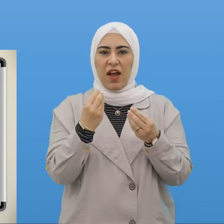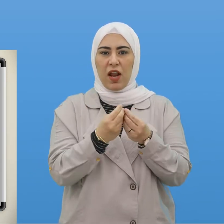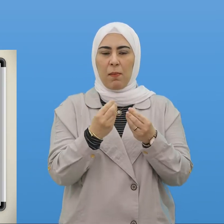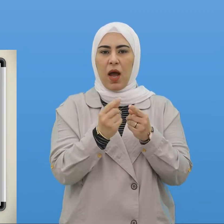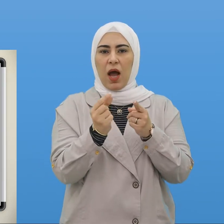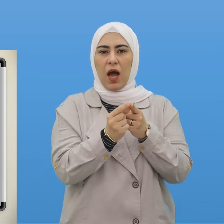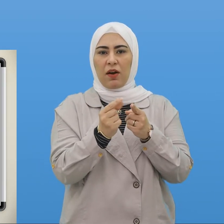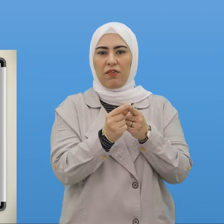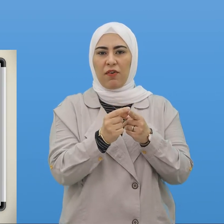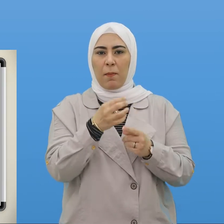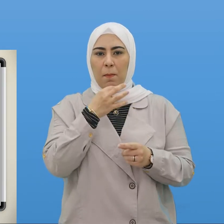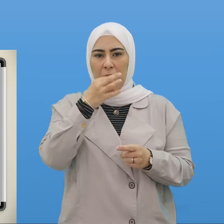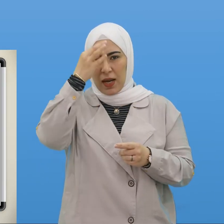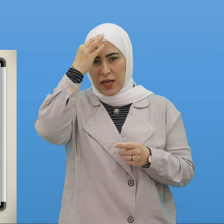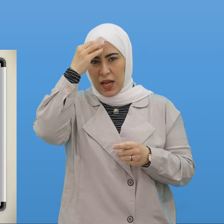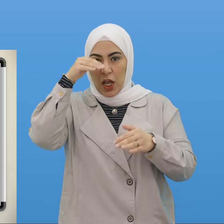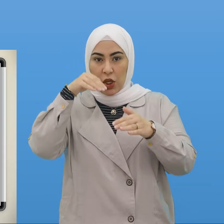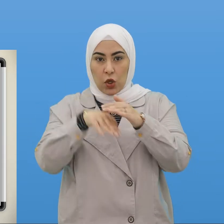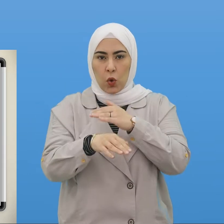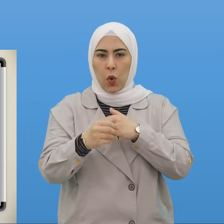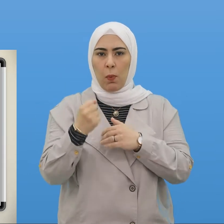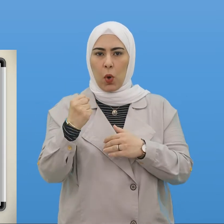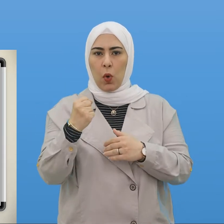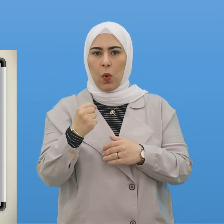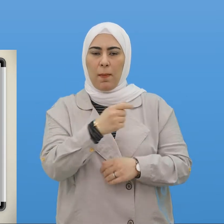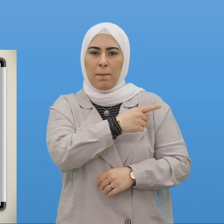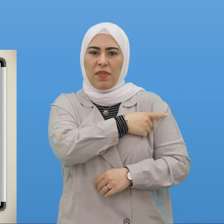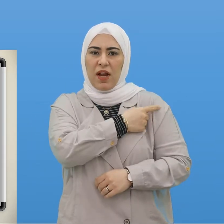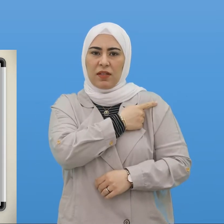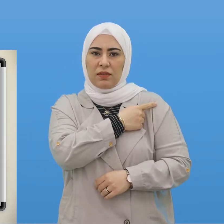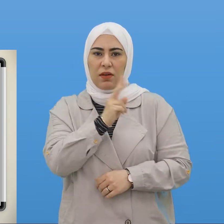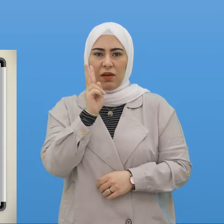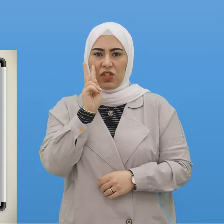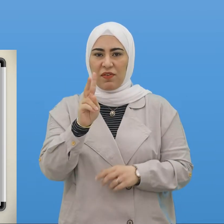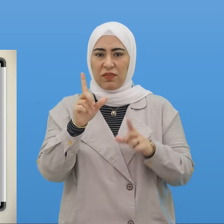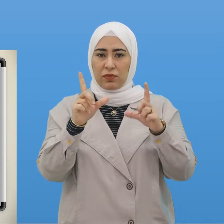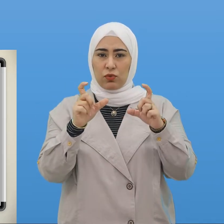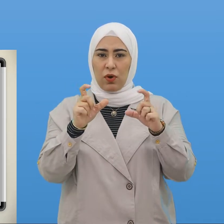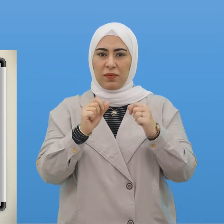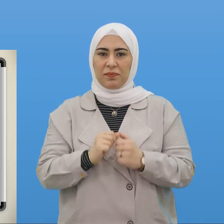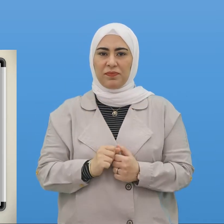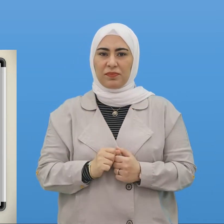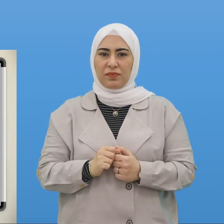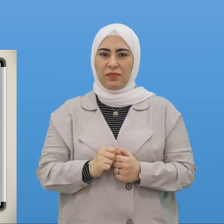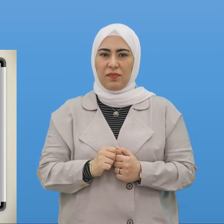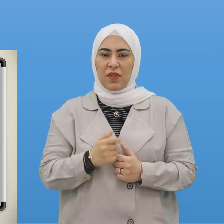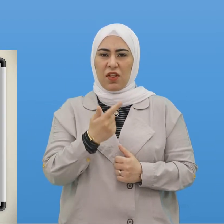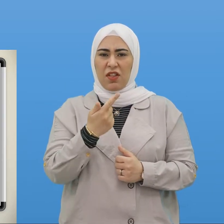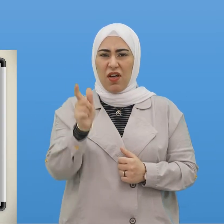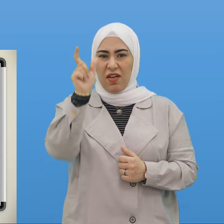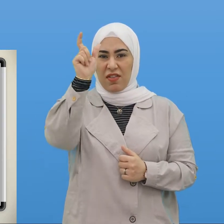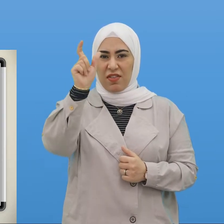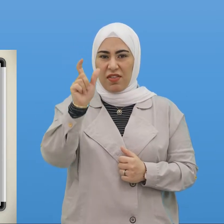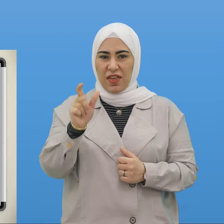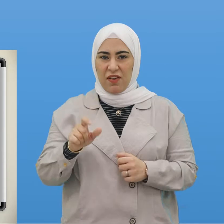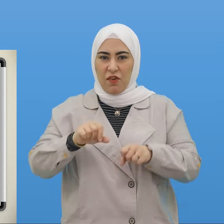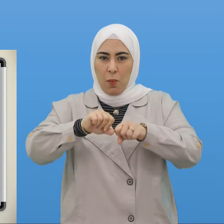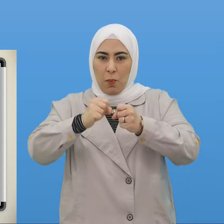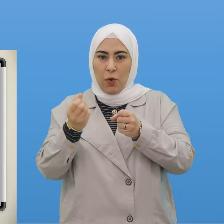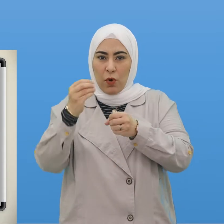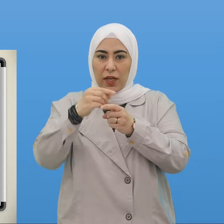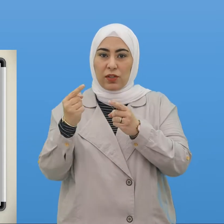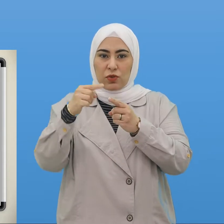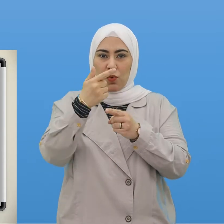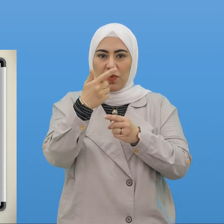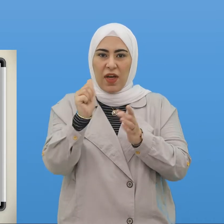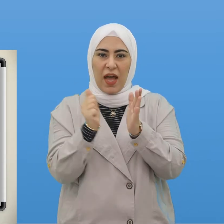to enter by force. Example, as you see in the picture, the thief broke into the